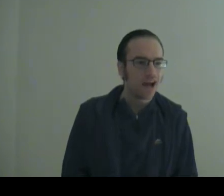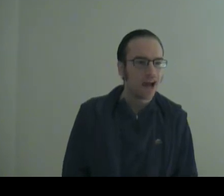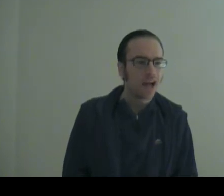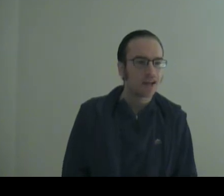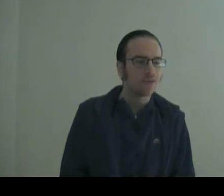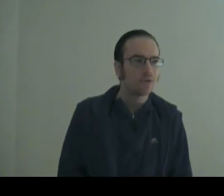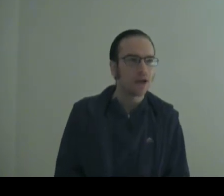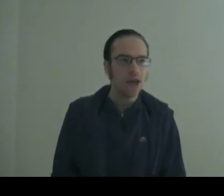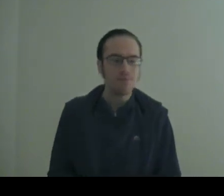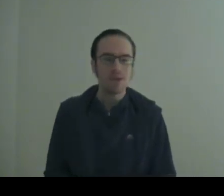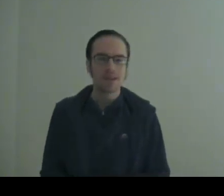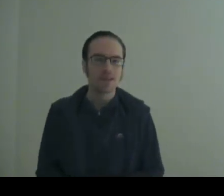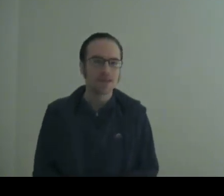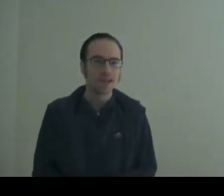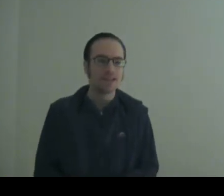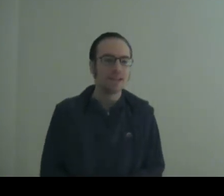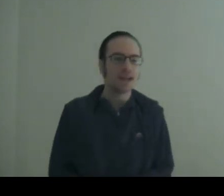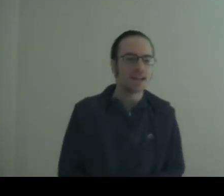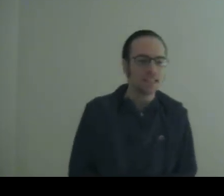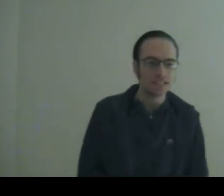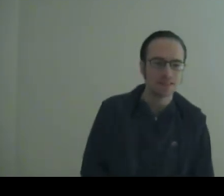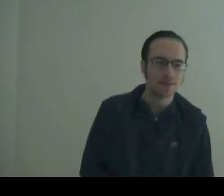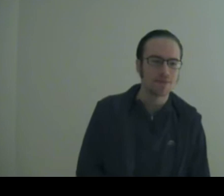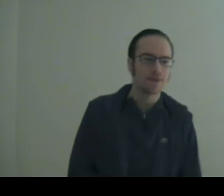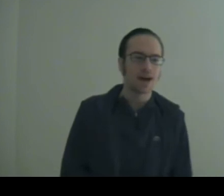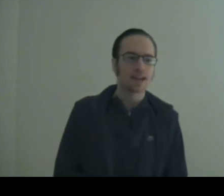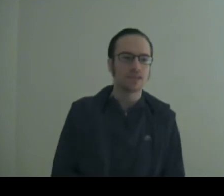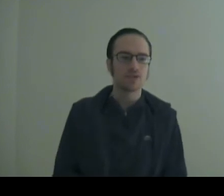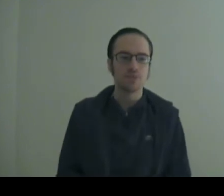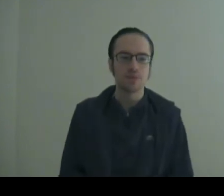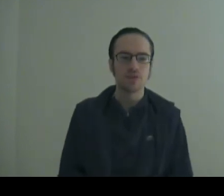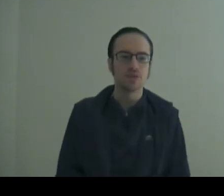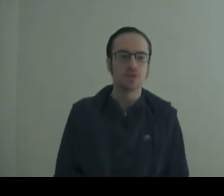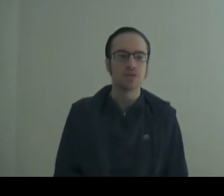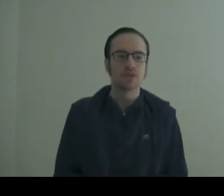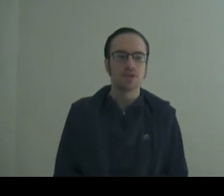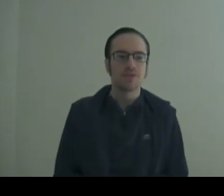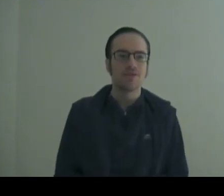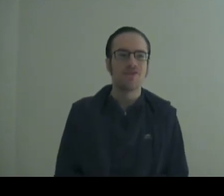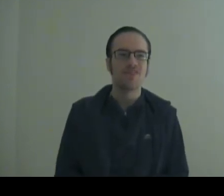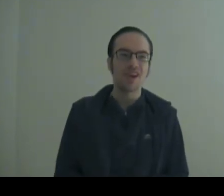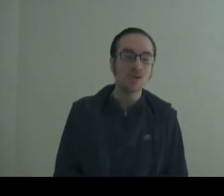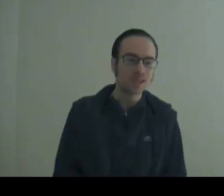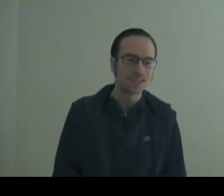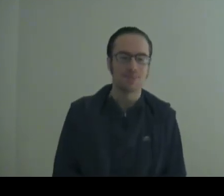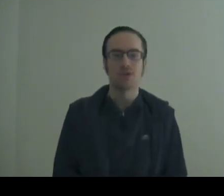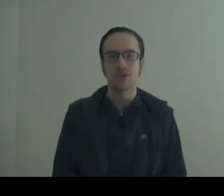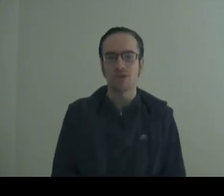I admit that they did at least find two people who look fairly similar, you